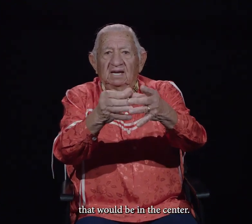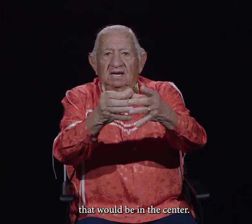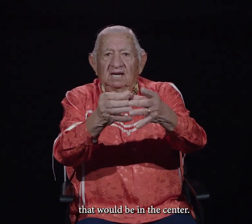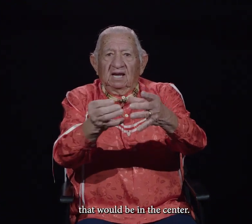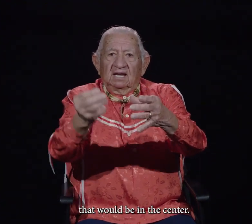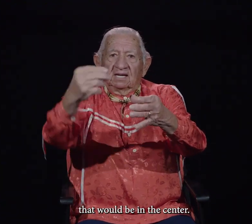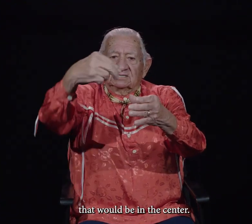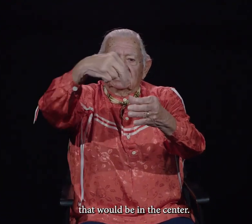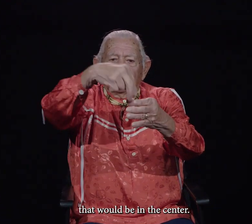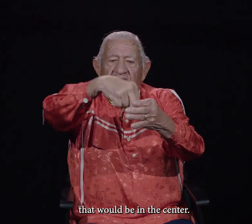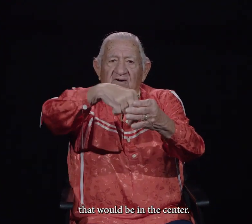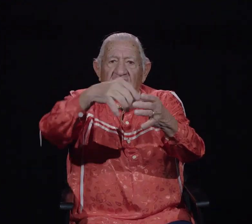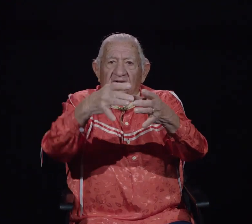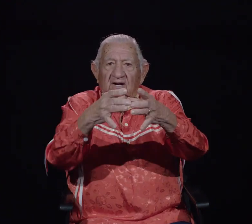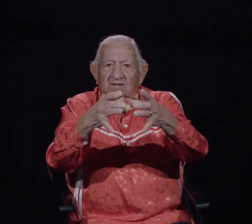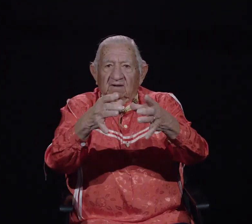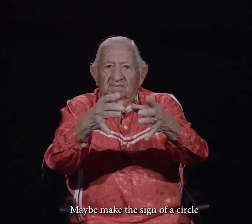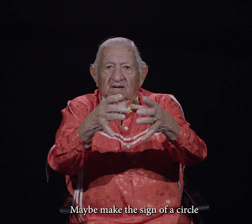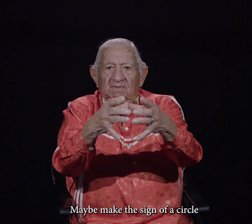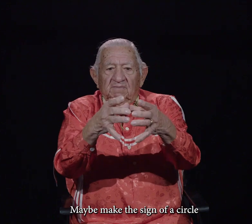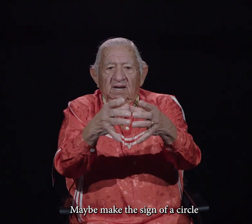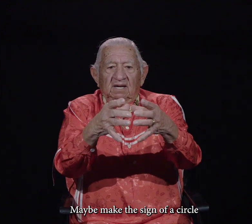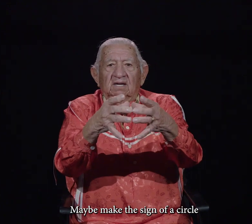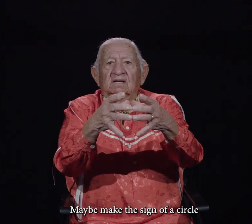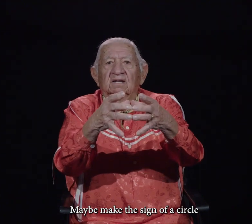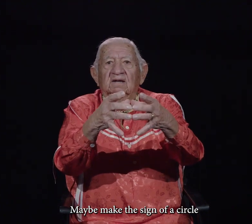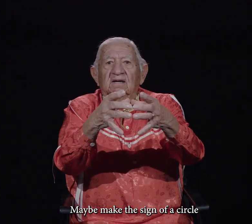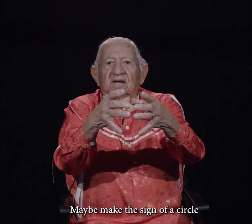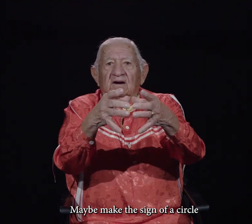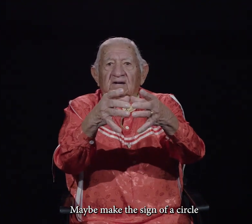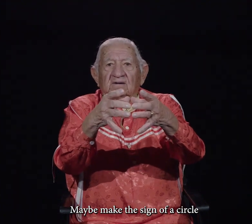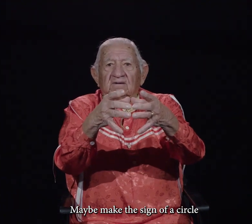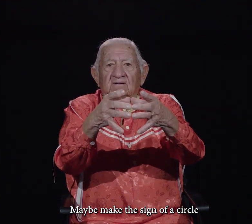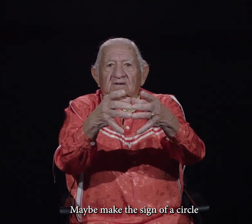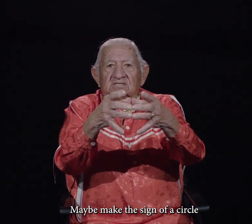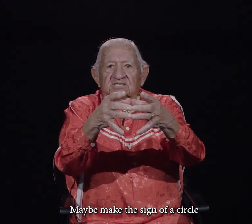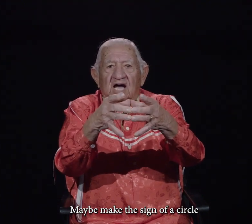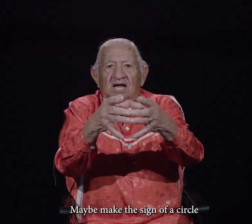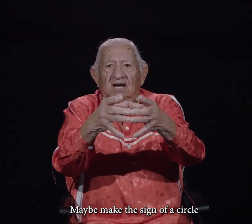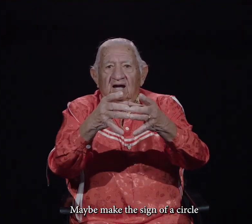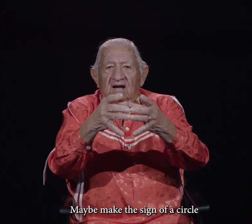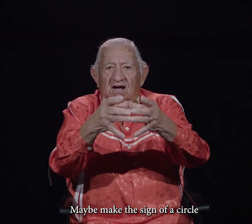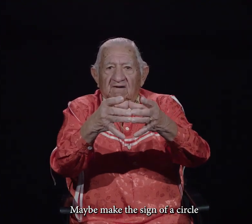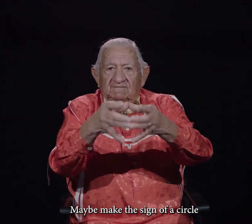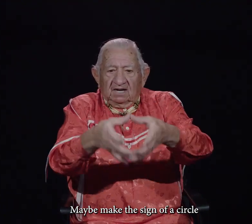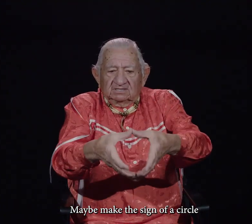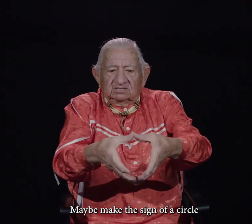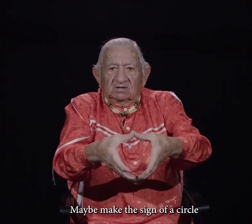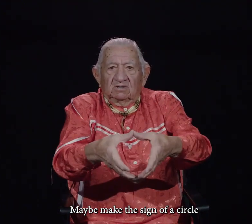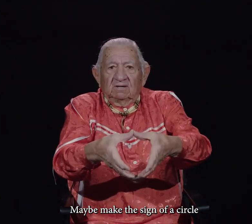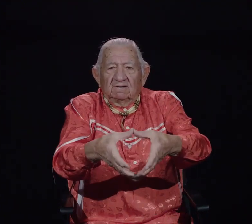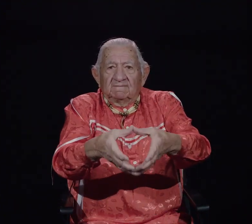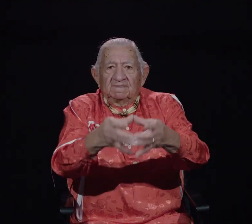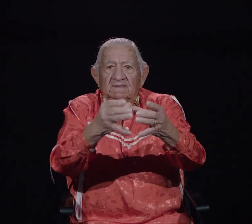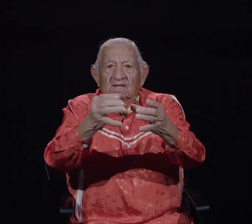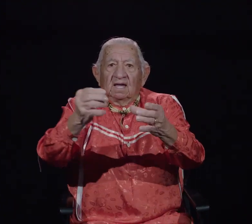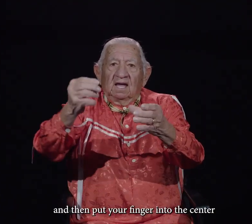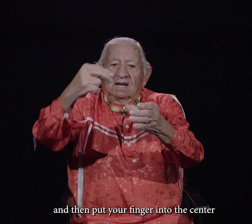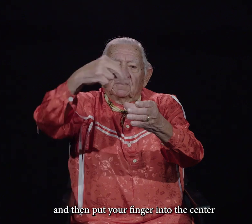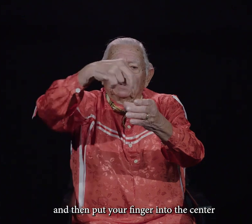be in the center, maybe make the sign of a circle, and then put